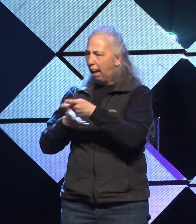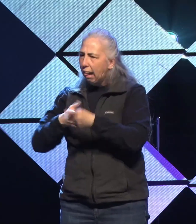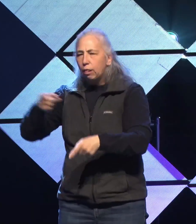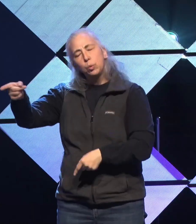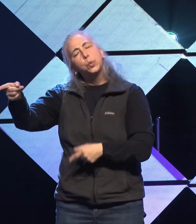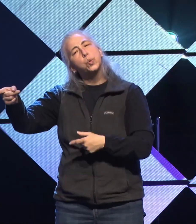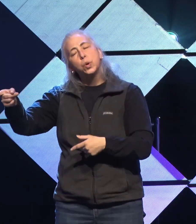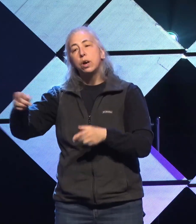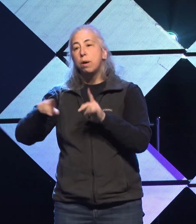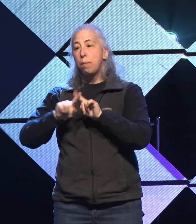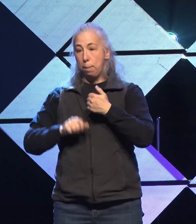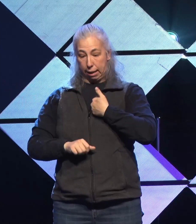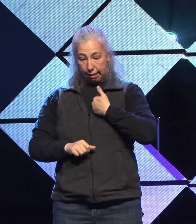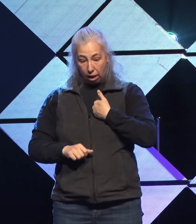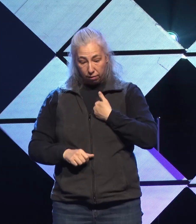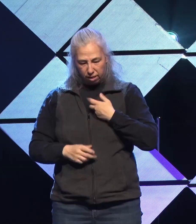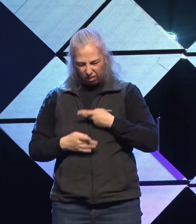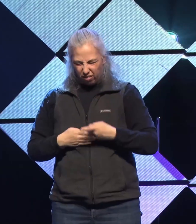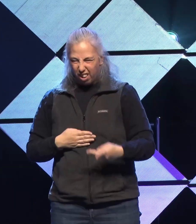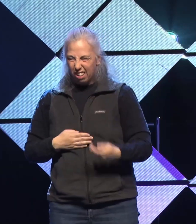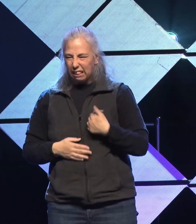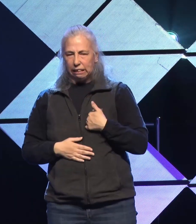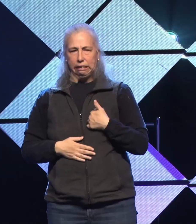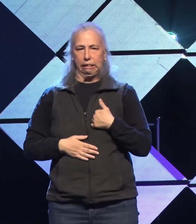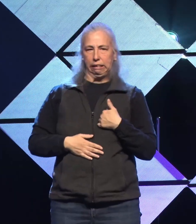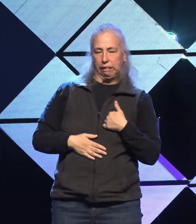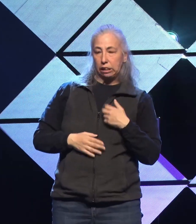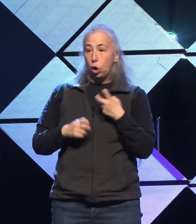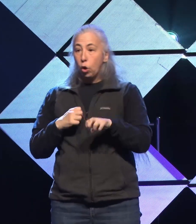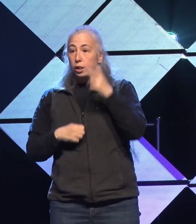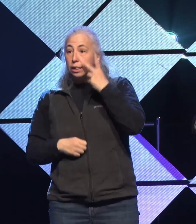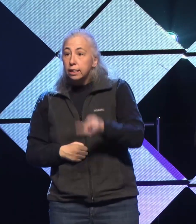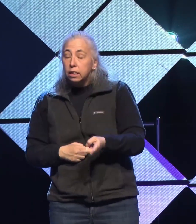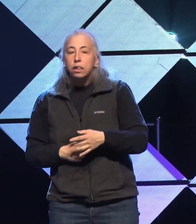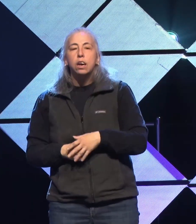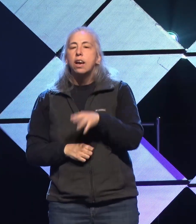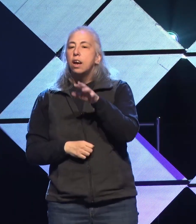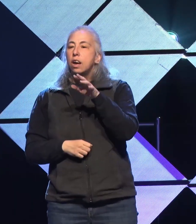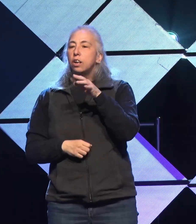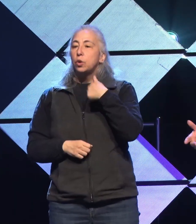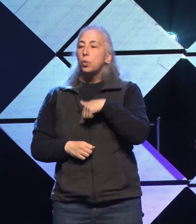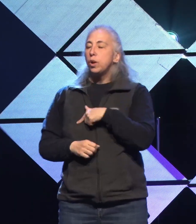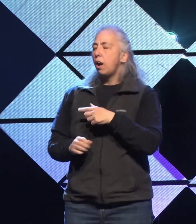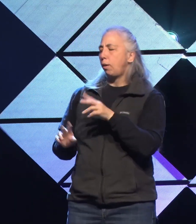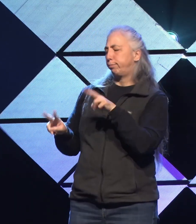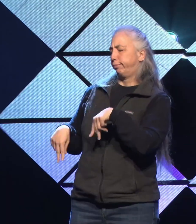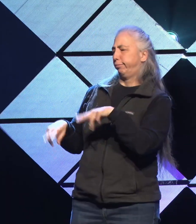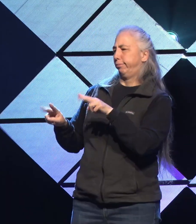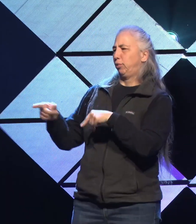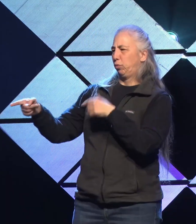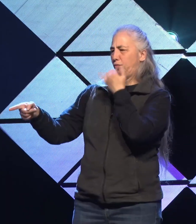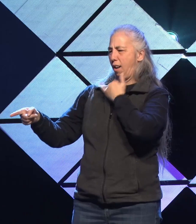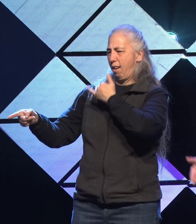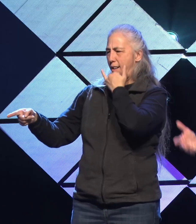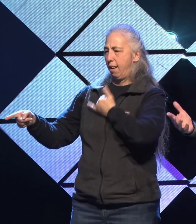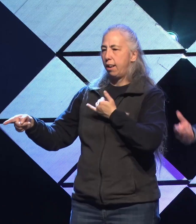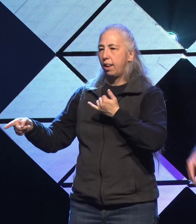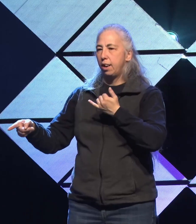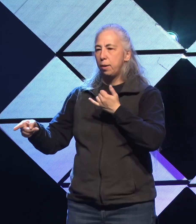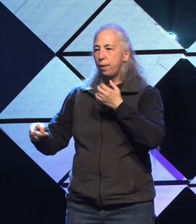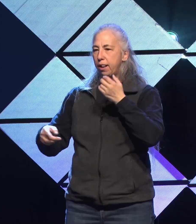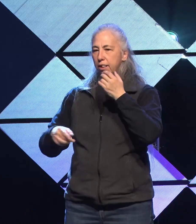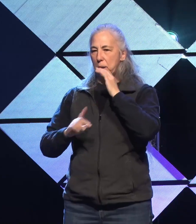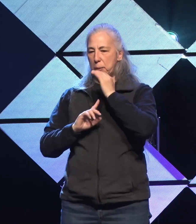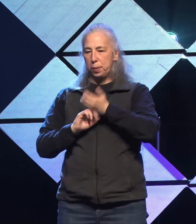ourselves, it's tough. So we're quick to judge like the Pharisee, but, you know, we don't see it in ourselves, just like